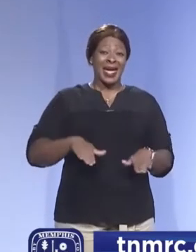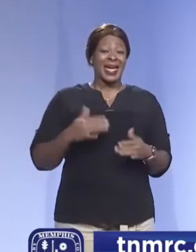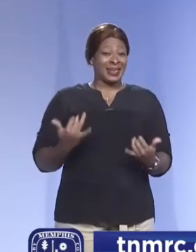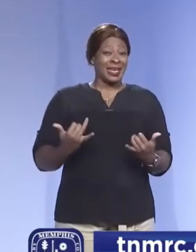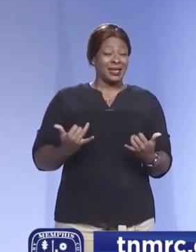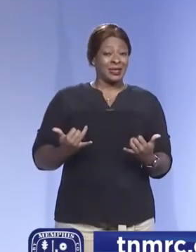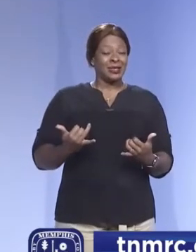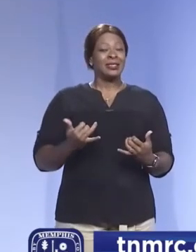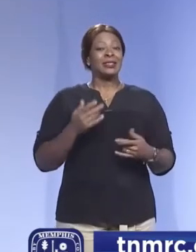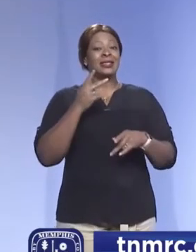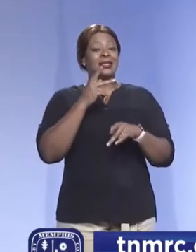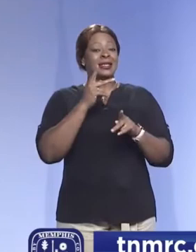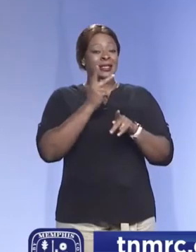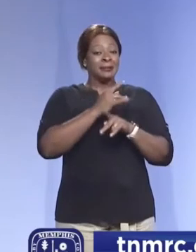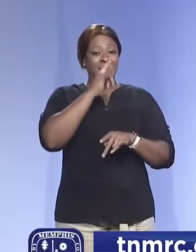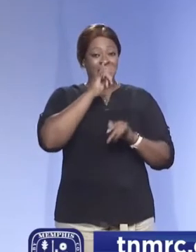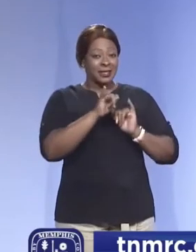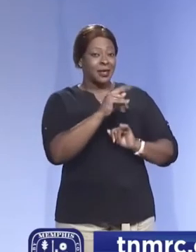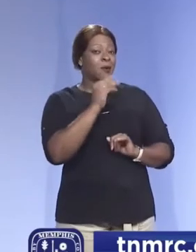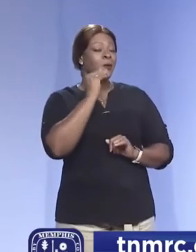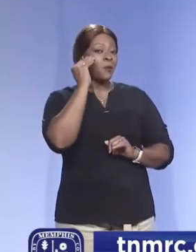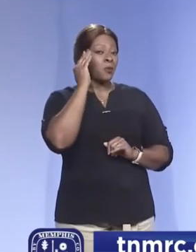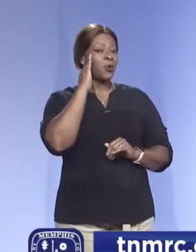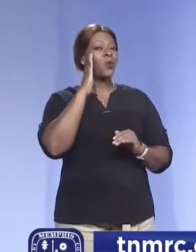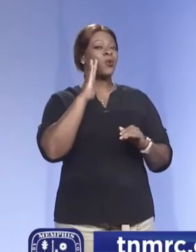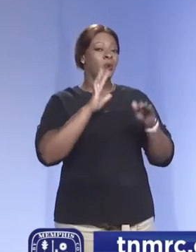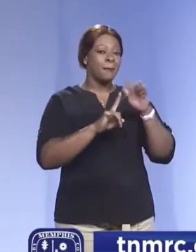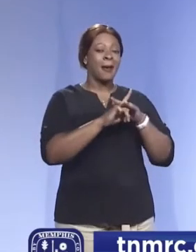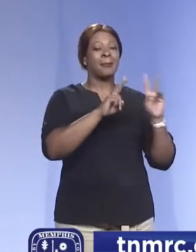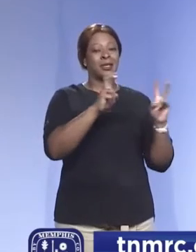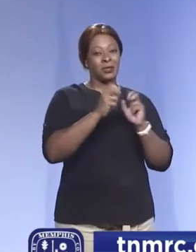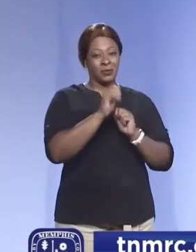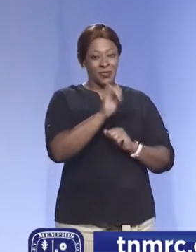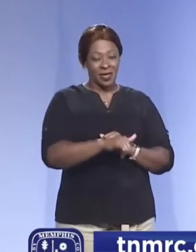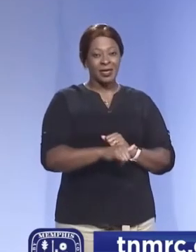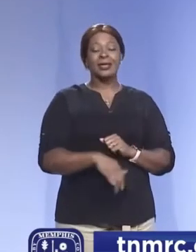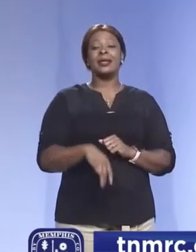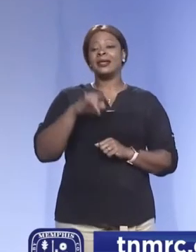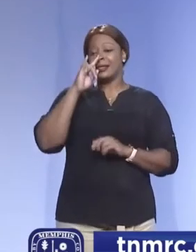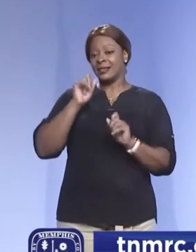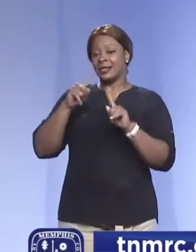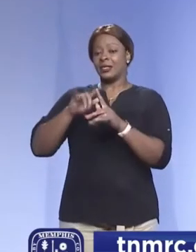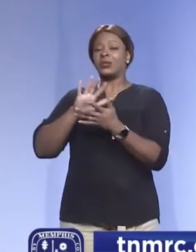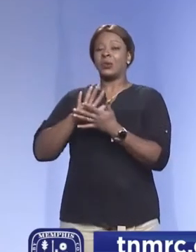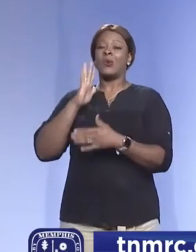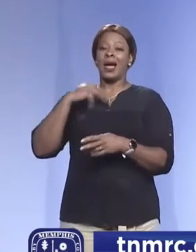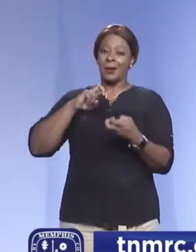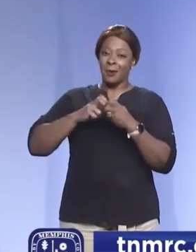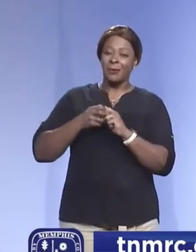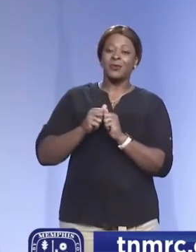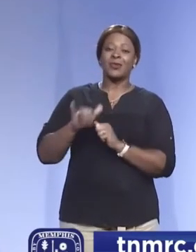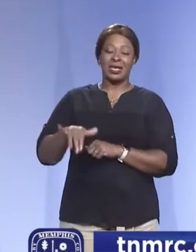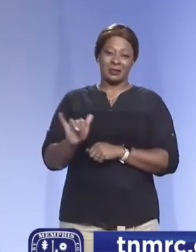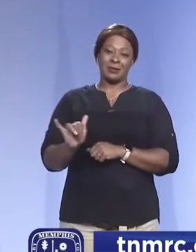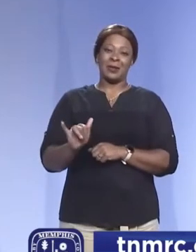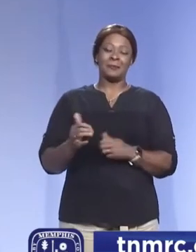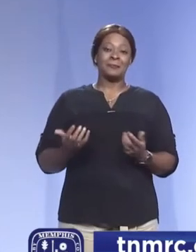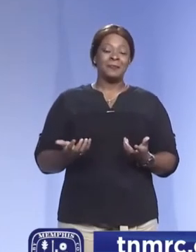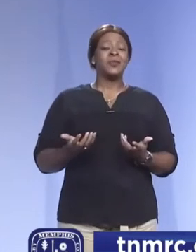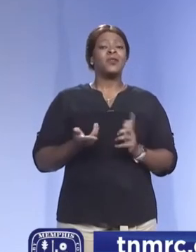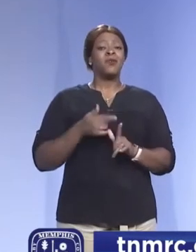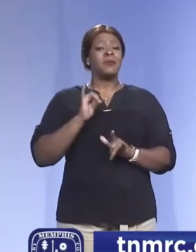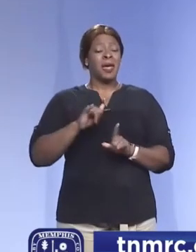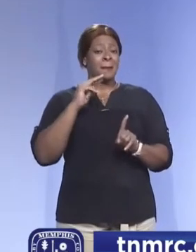You know, keeping kids from home, we know that there's going to be issues with that. Sending kids to school, we know there's going to be health issues with that. So from